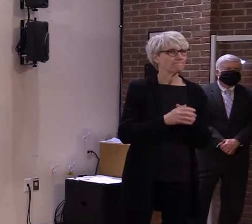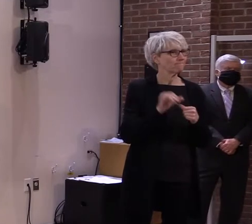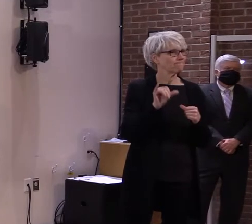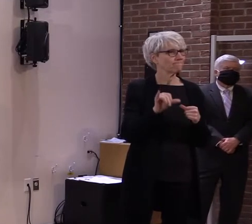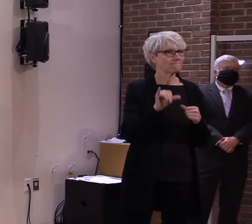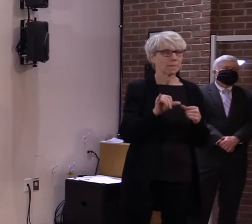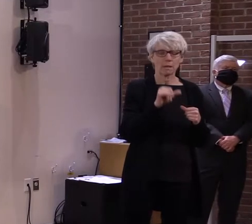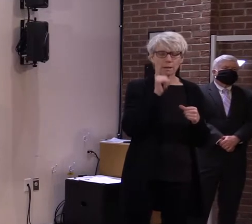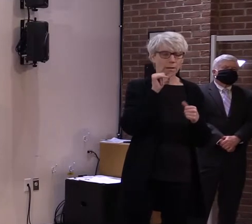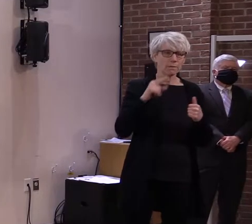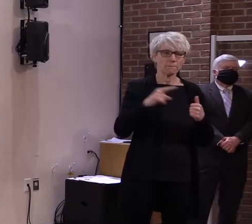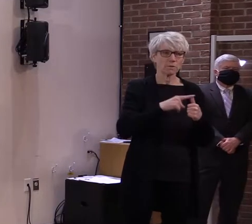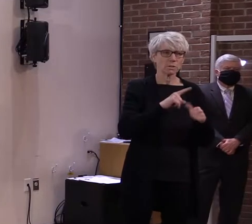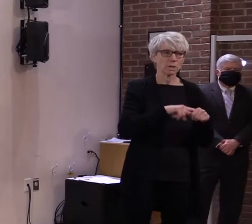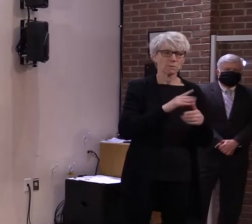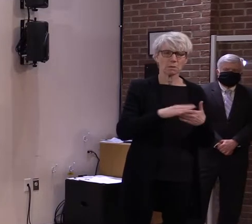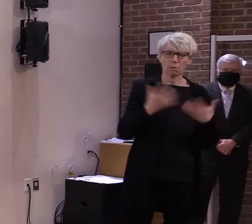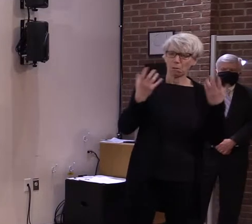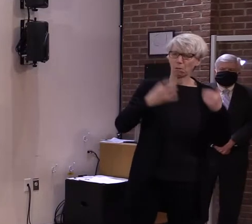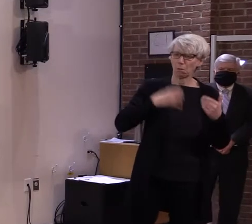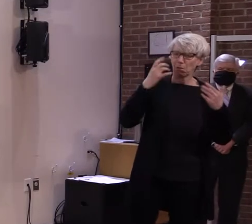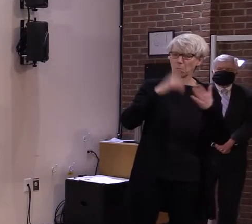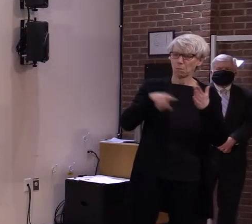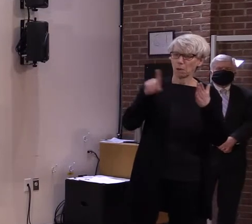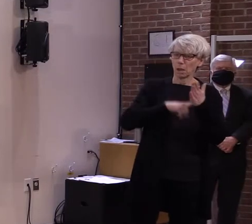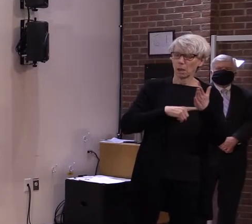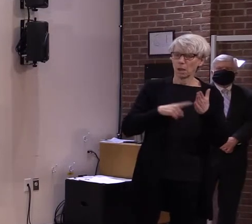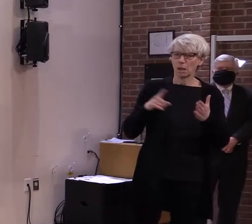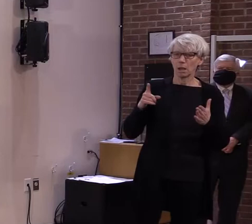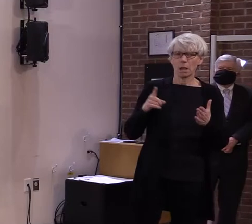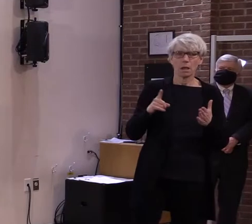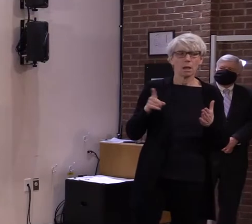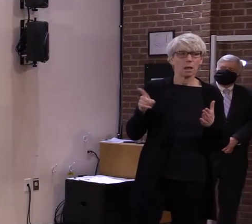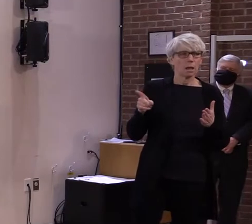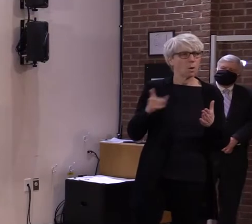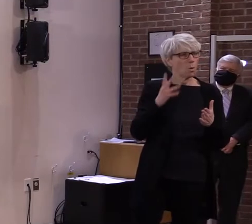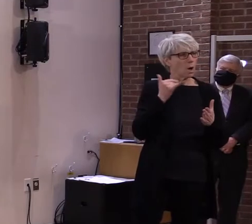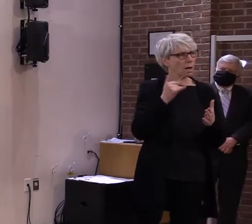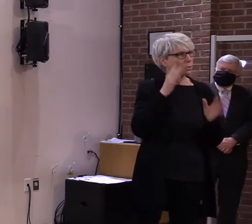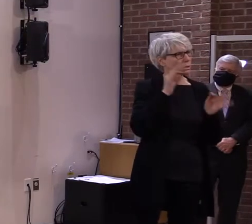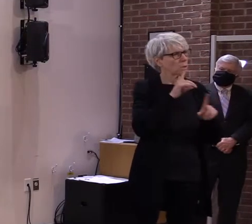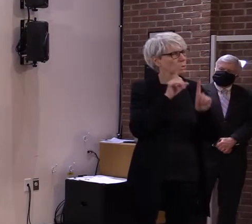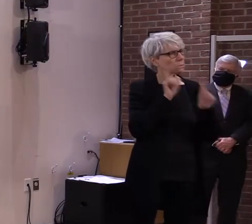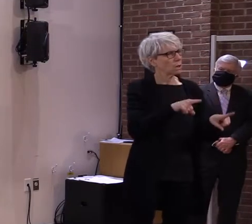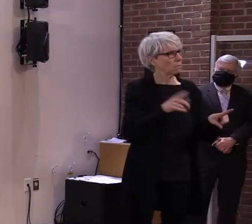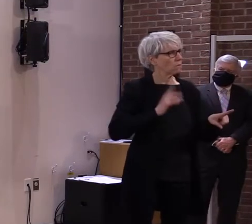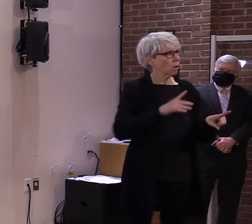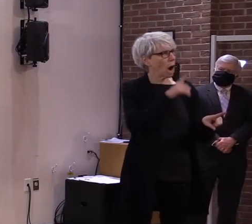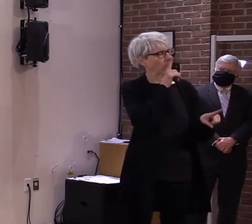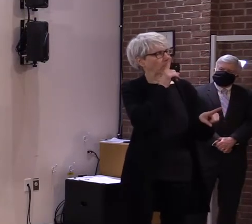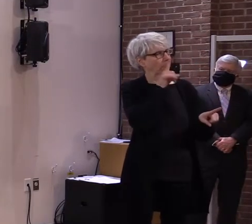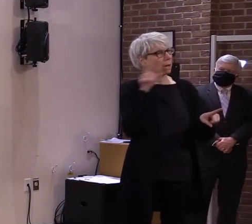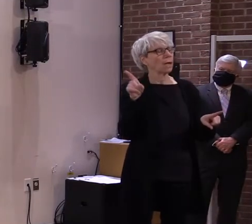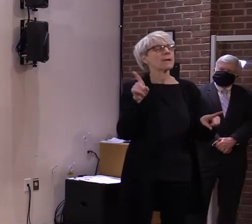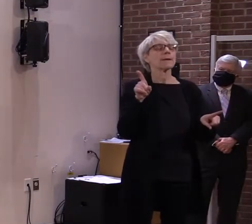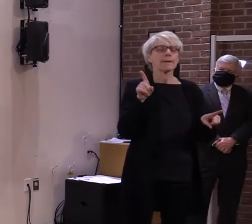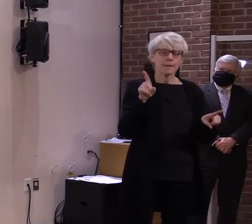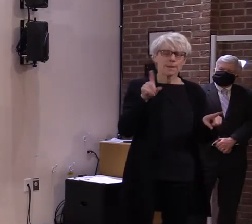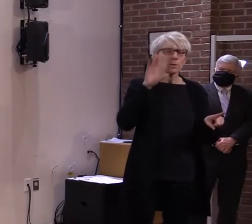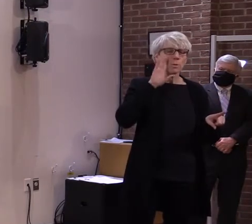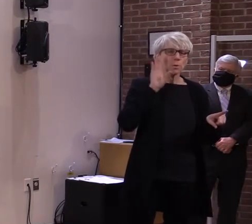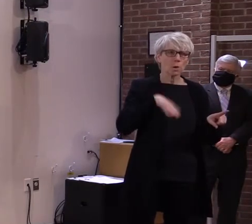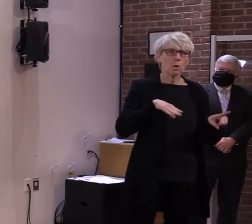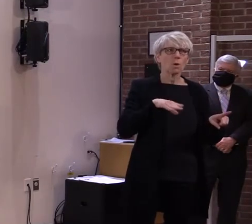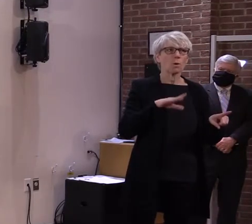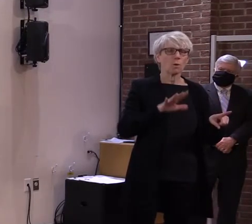that some have criticized you. So why even respond this time? Well, what we are seeing on social media throughout the country,